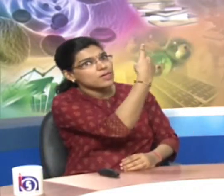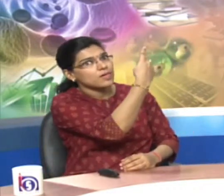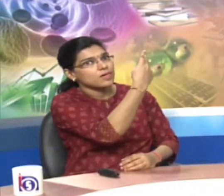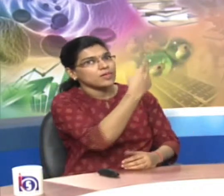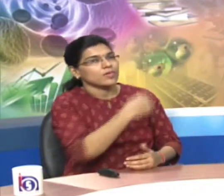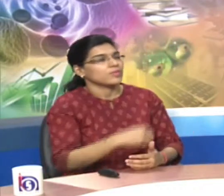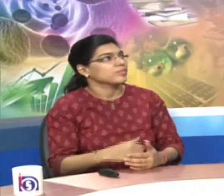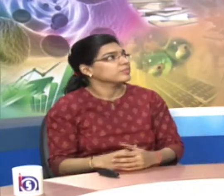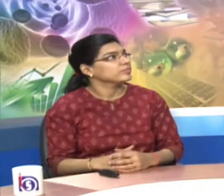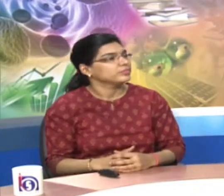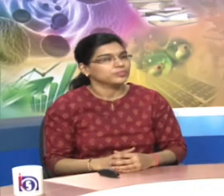there are 2 boxes.